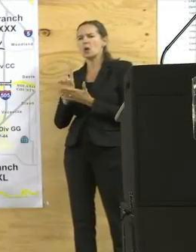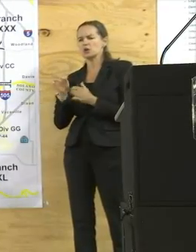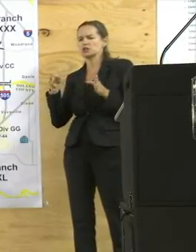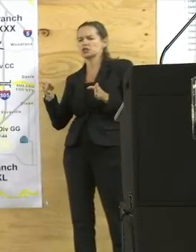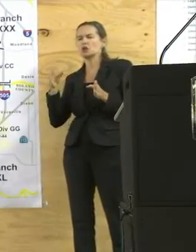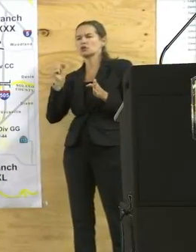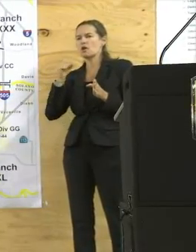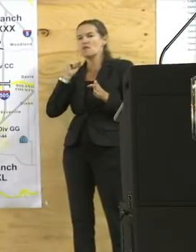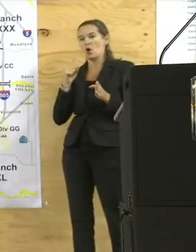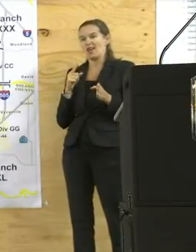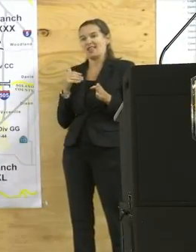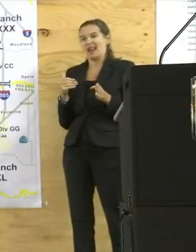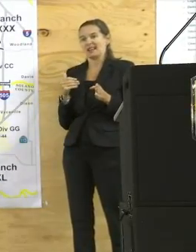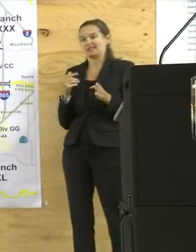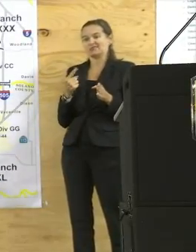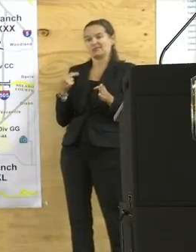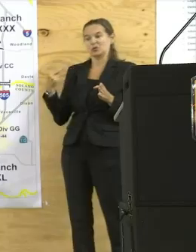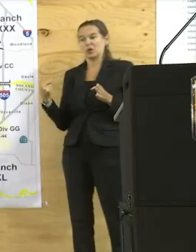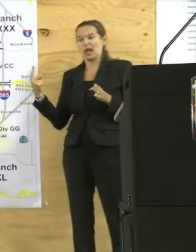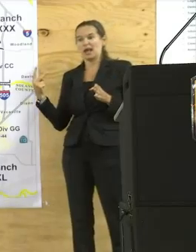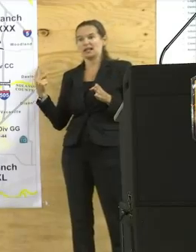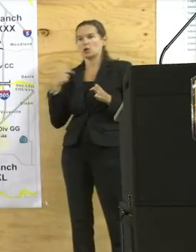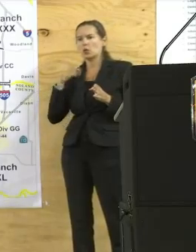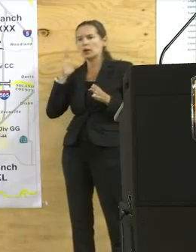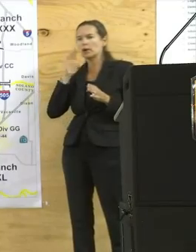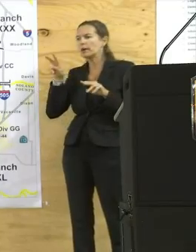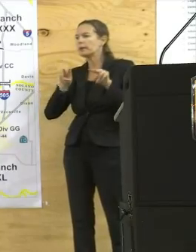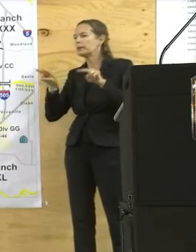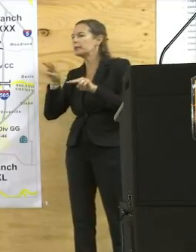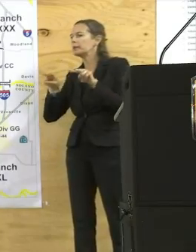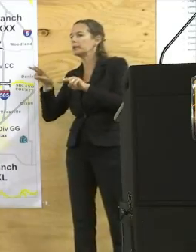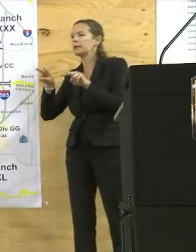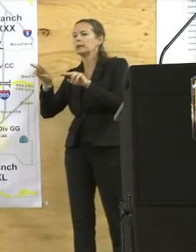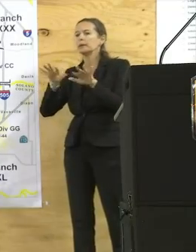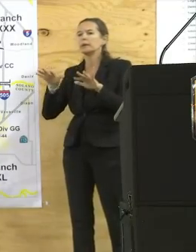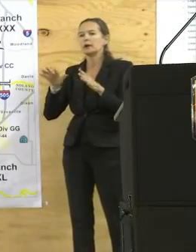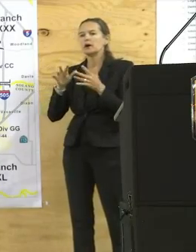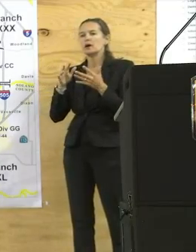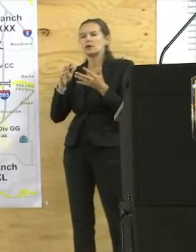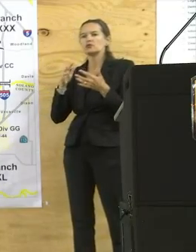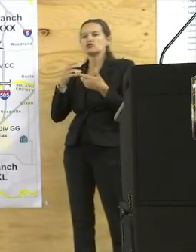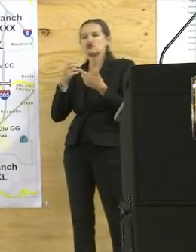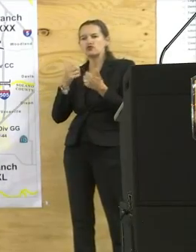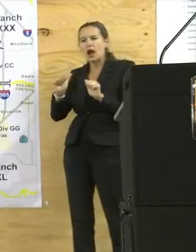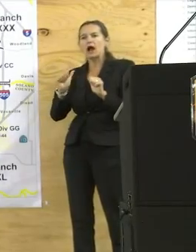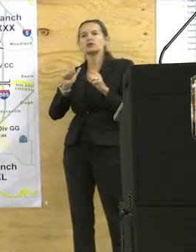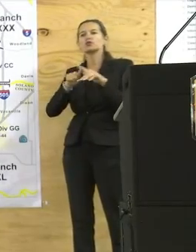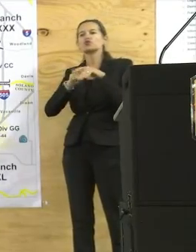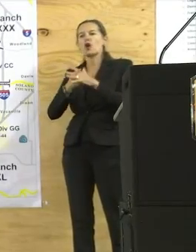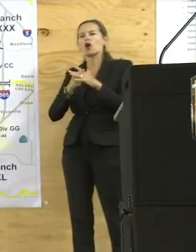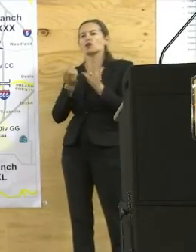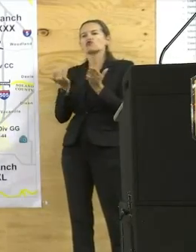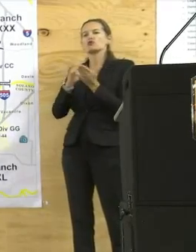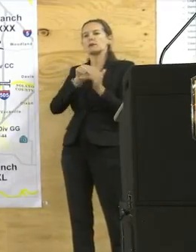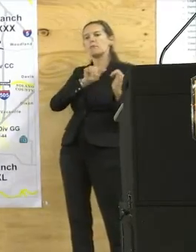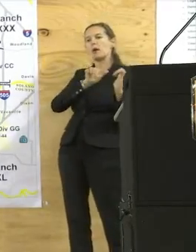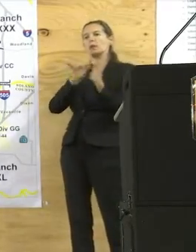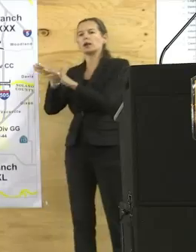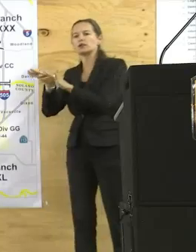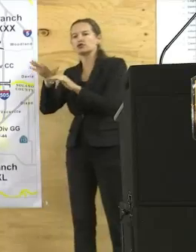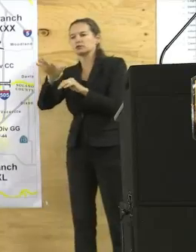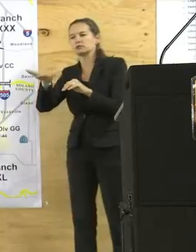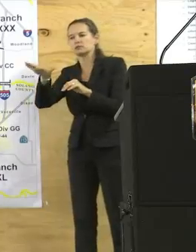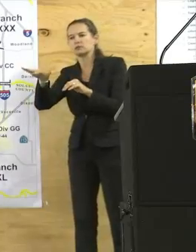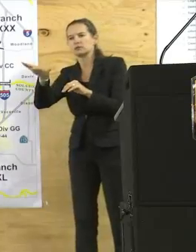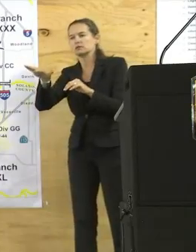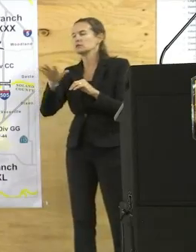next couple of days, we're going to be reviewing those areas for repopulation and starting to make efforts to get folks in the areas unimpacted by fire, and